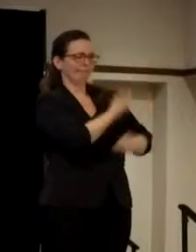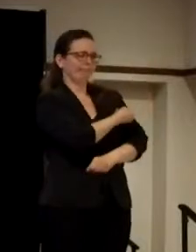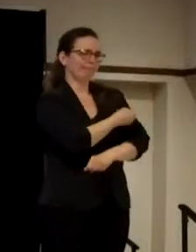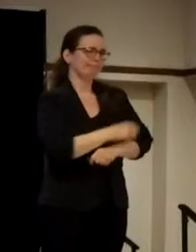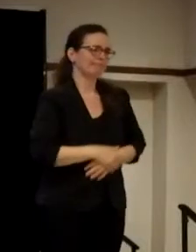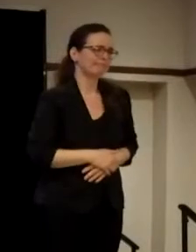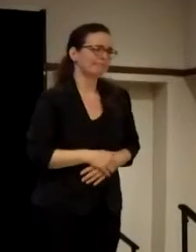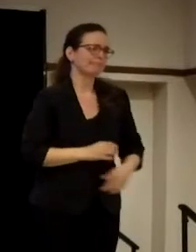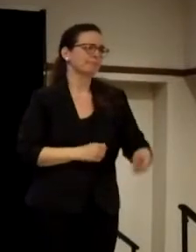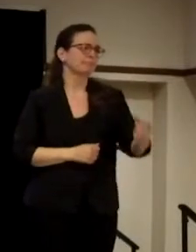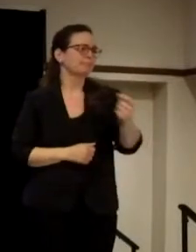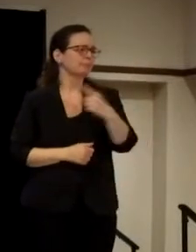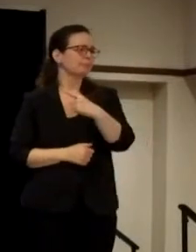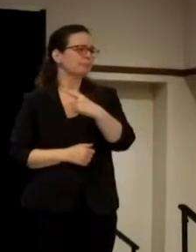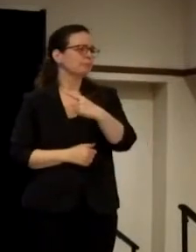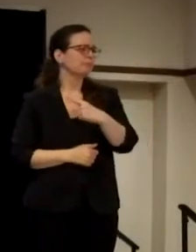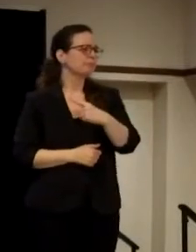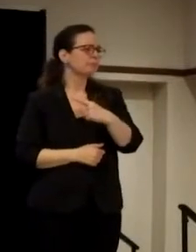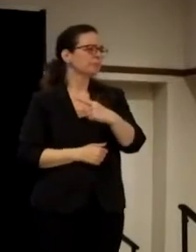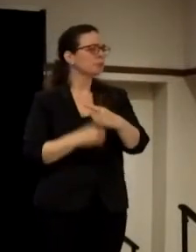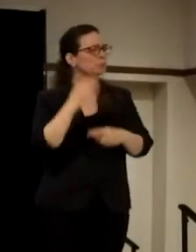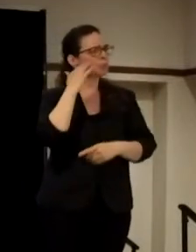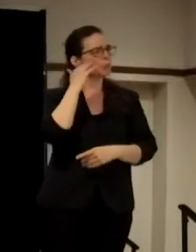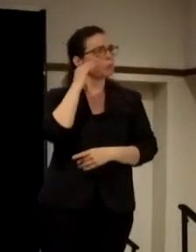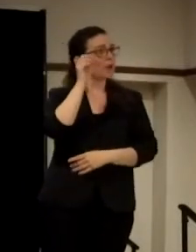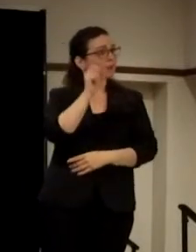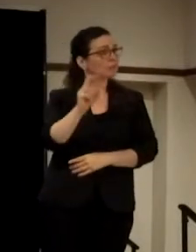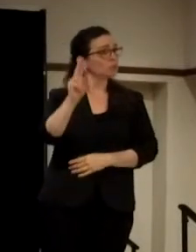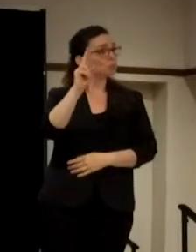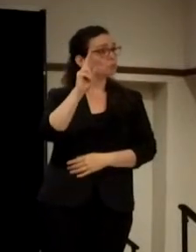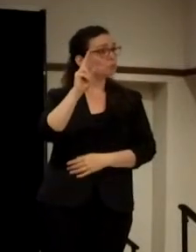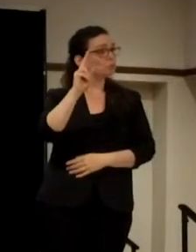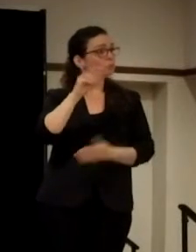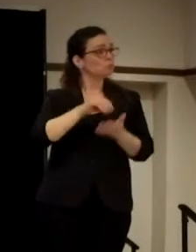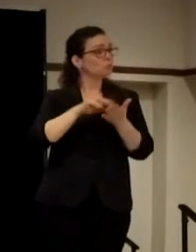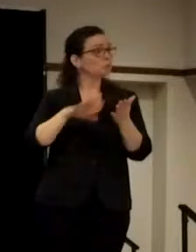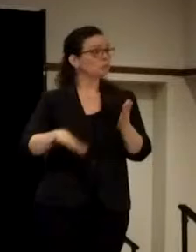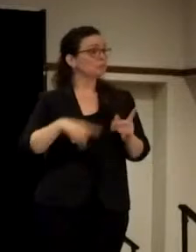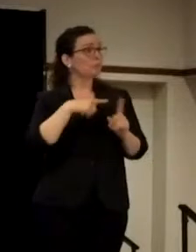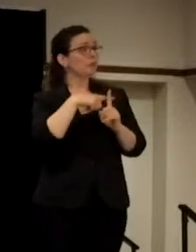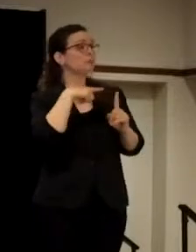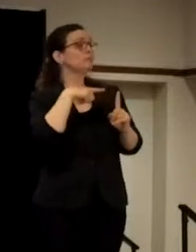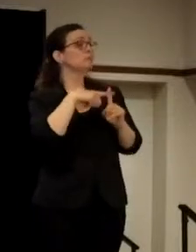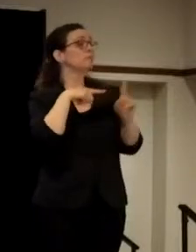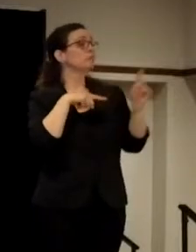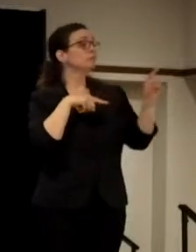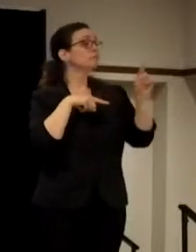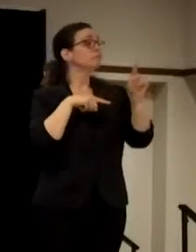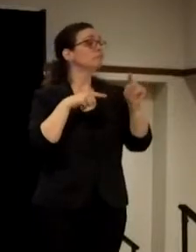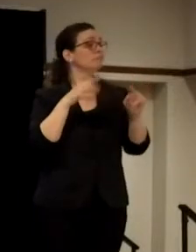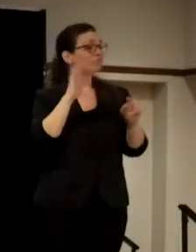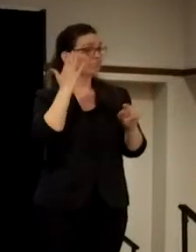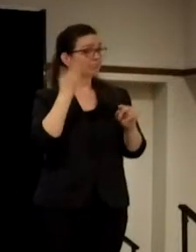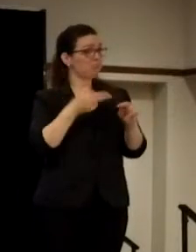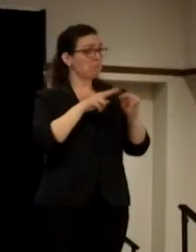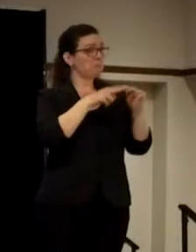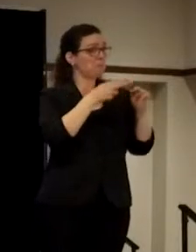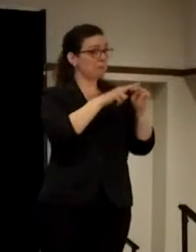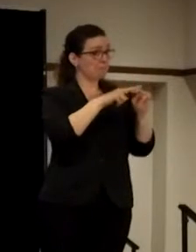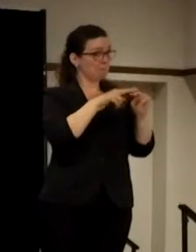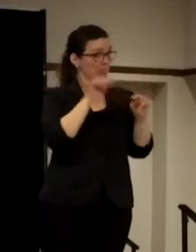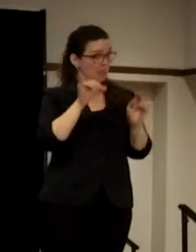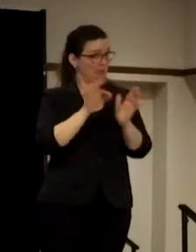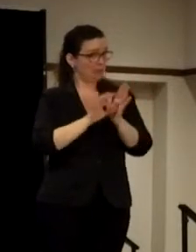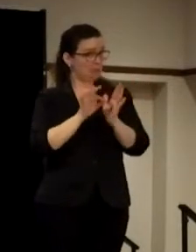for that age group going up in cases? Yeah, until I would say one part of the last week,